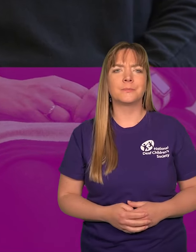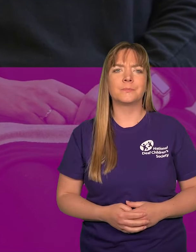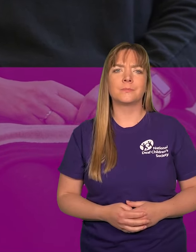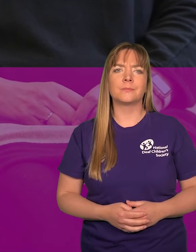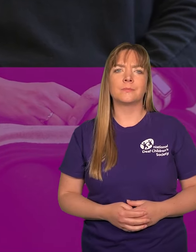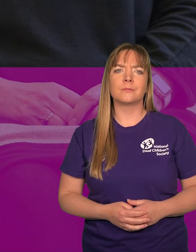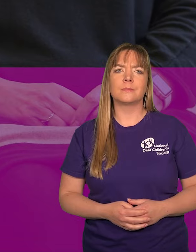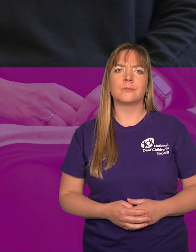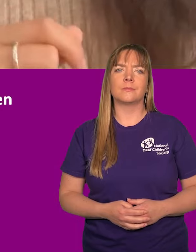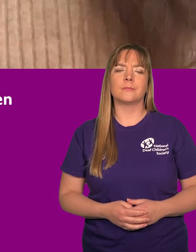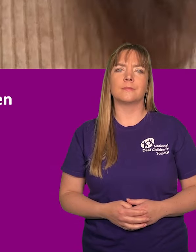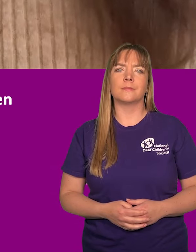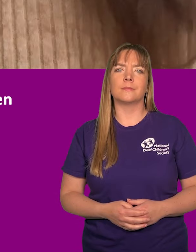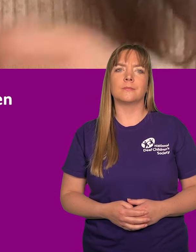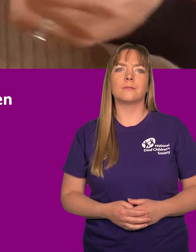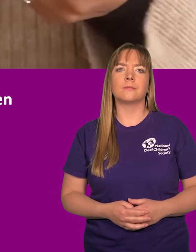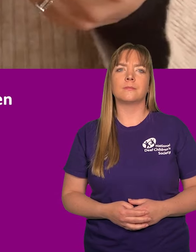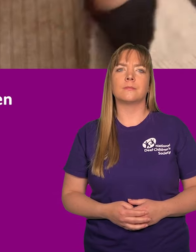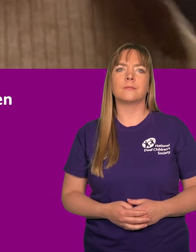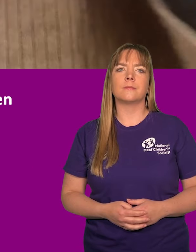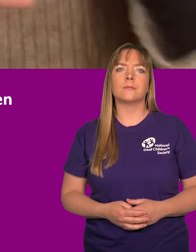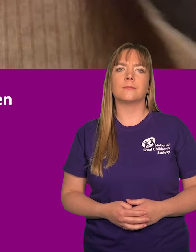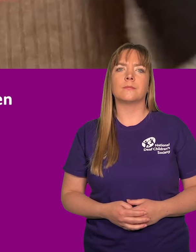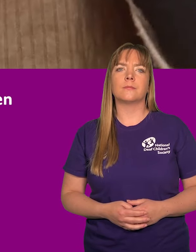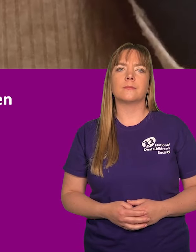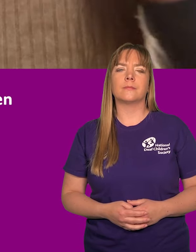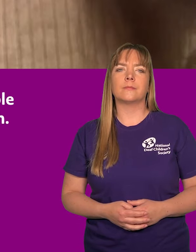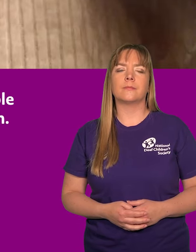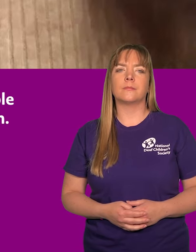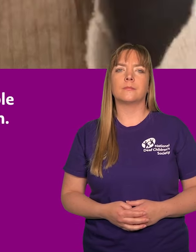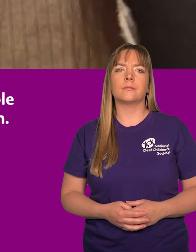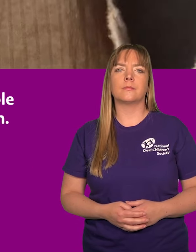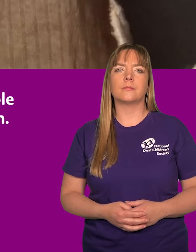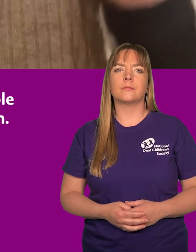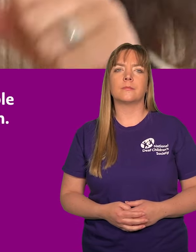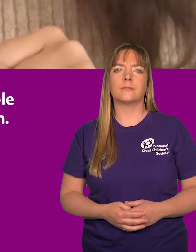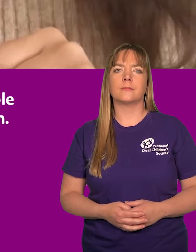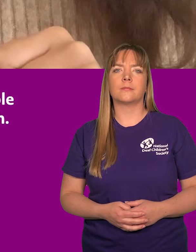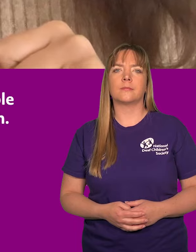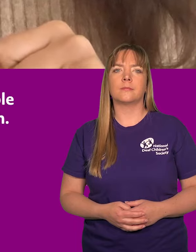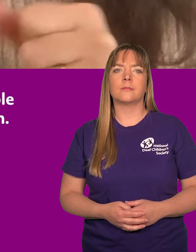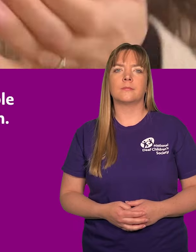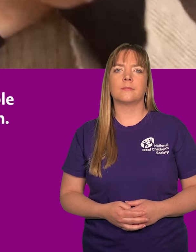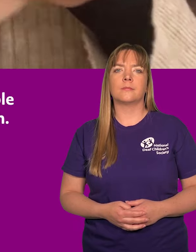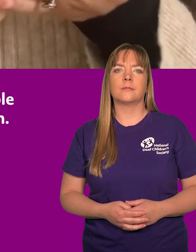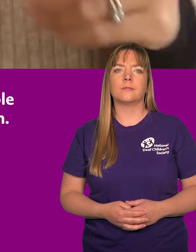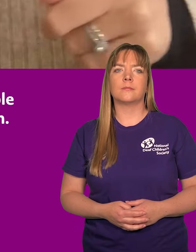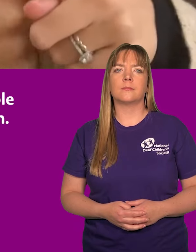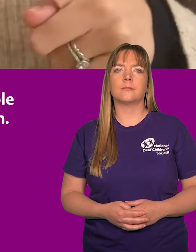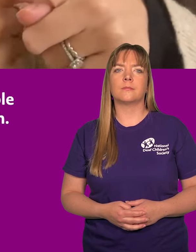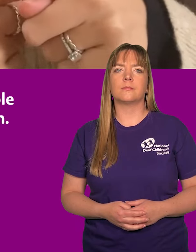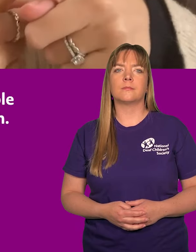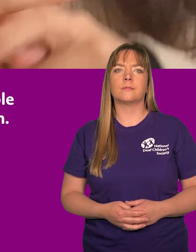communicating. When using written communication, keep it short, simple, and in plain